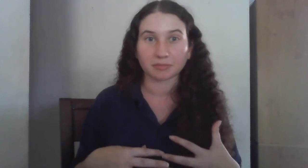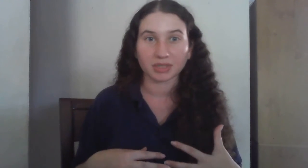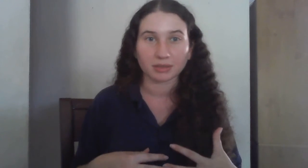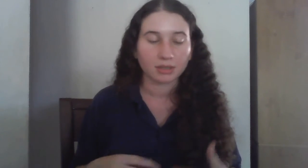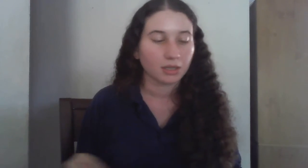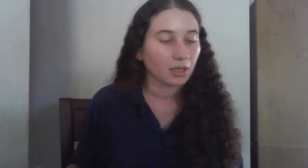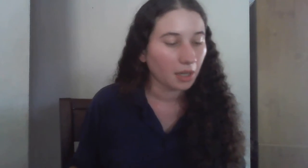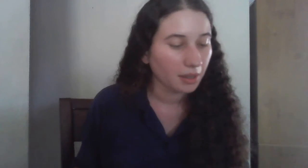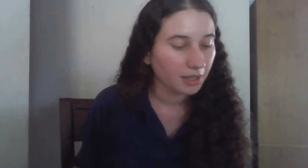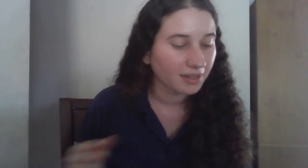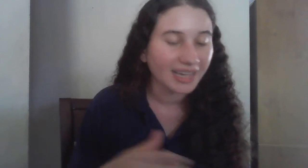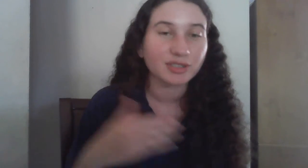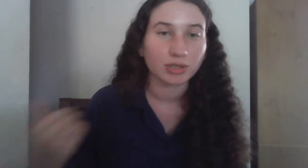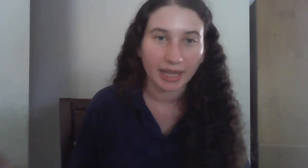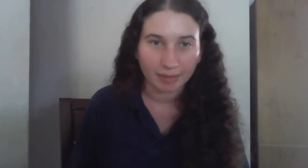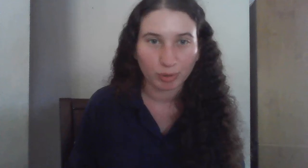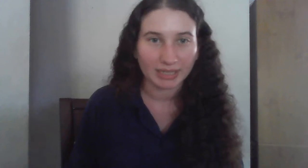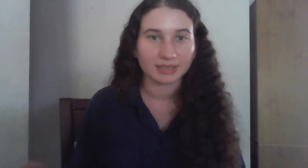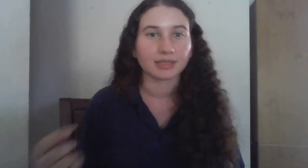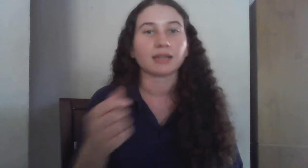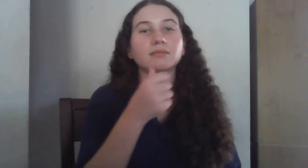me. And then yesterday I practiced sign.